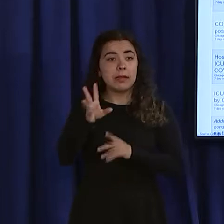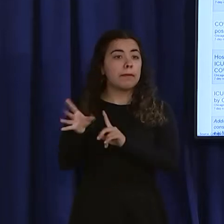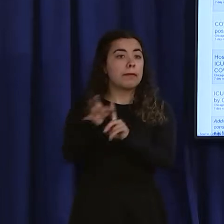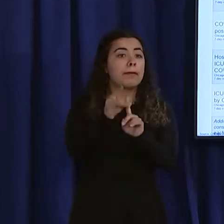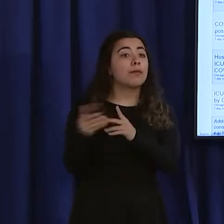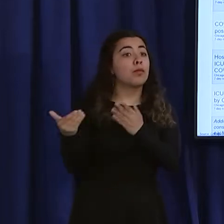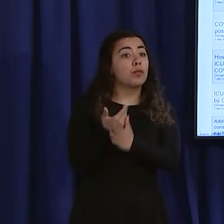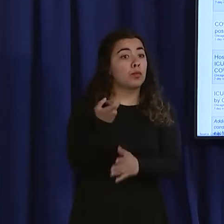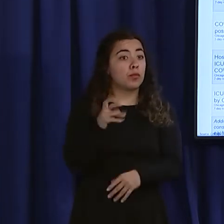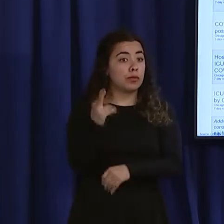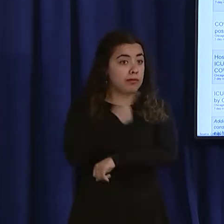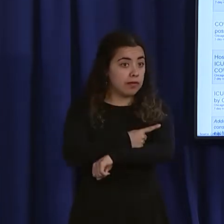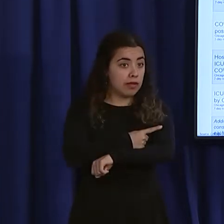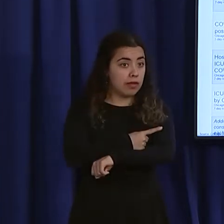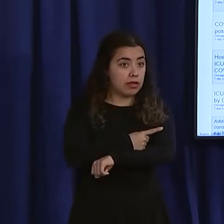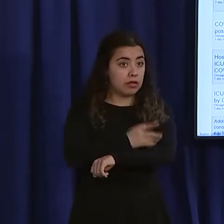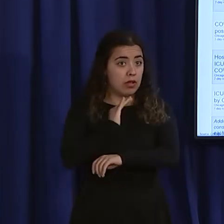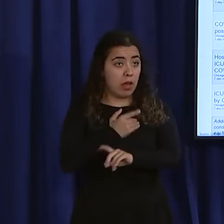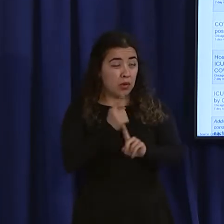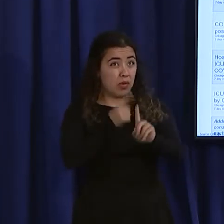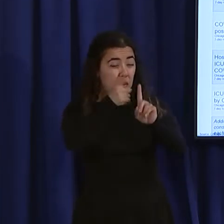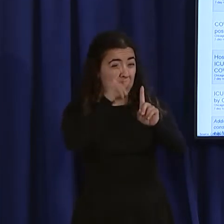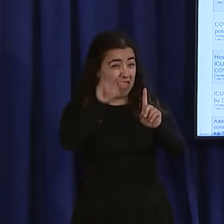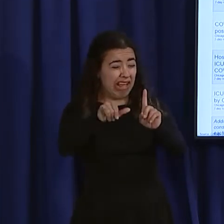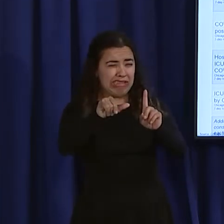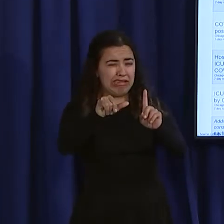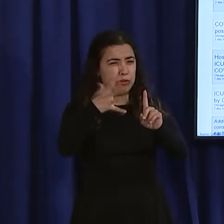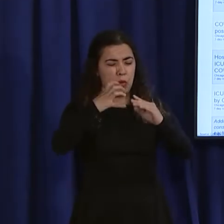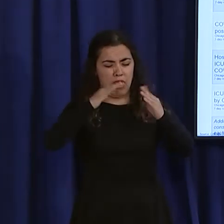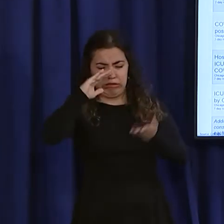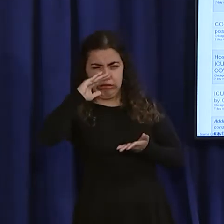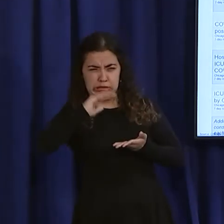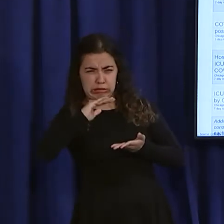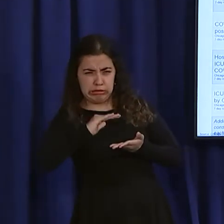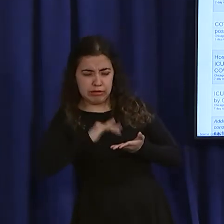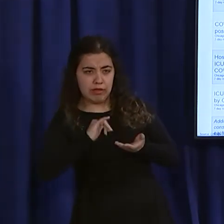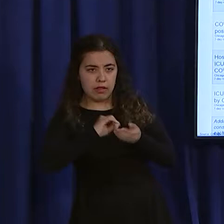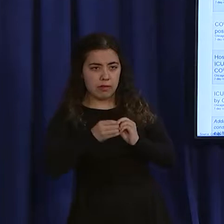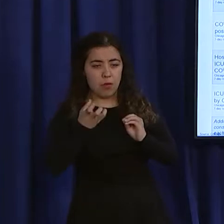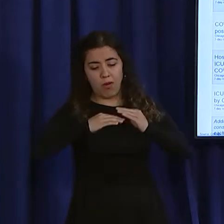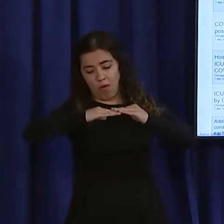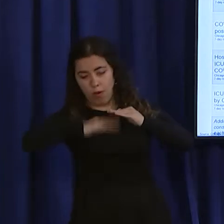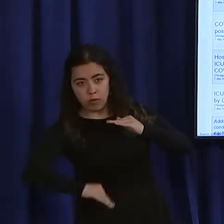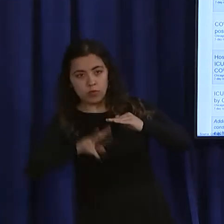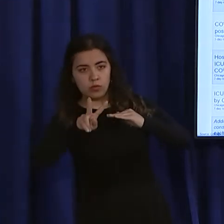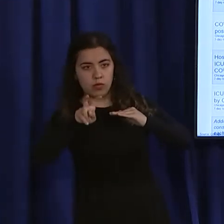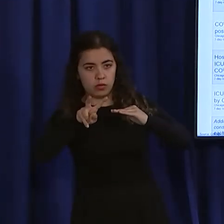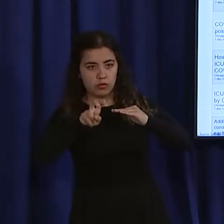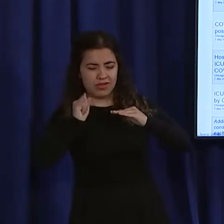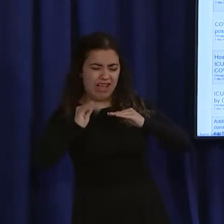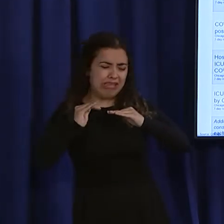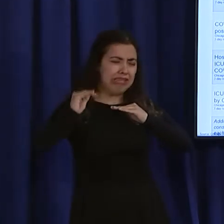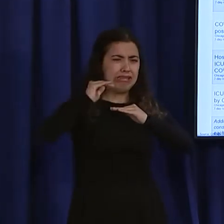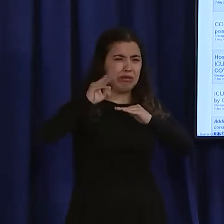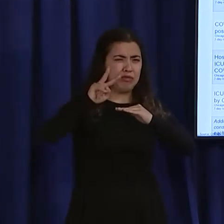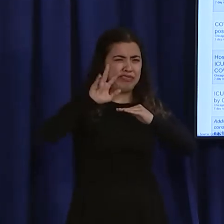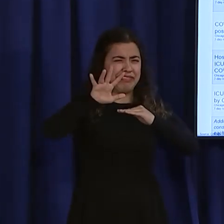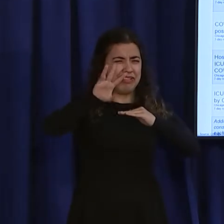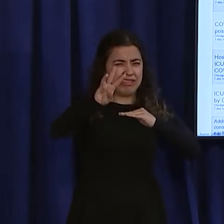that's still not quite where we want to be. We want to get that number under 200 cases a day, but it's